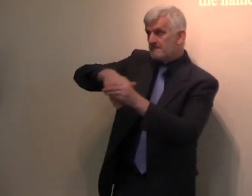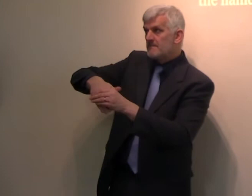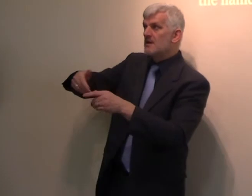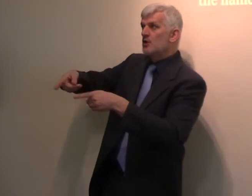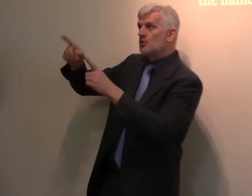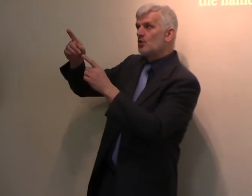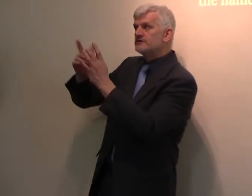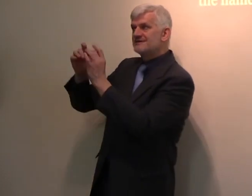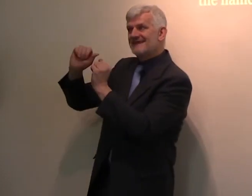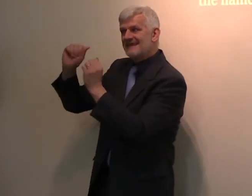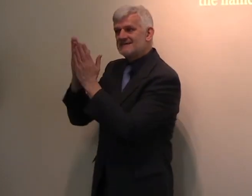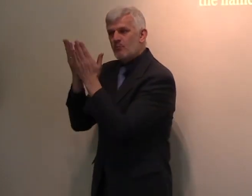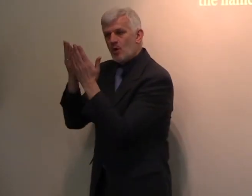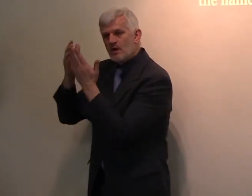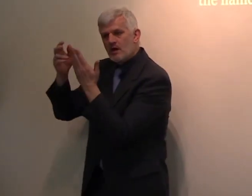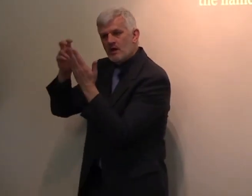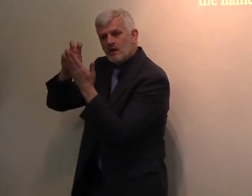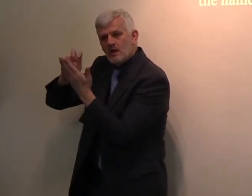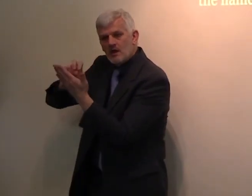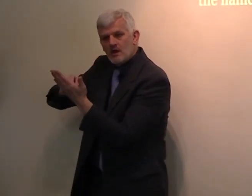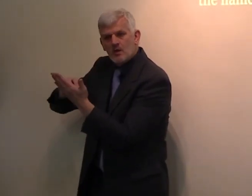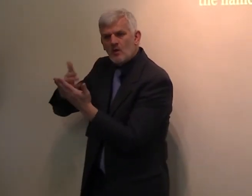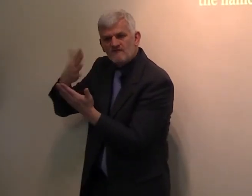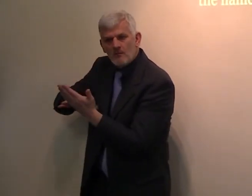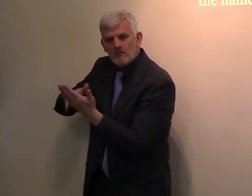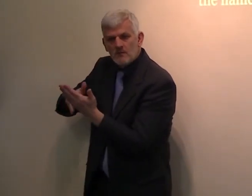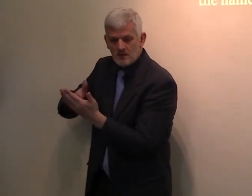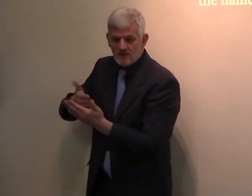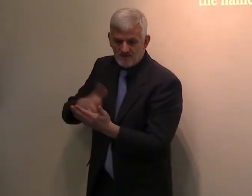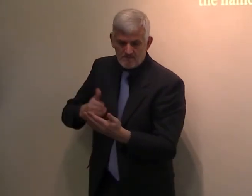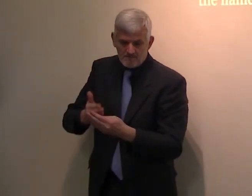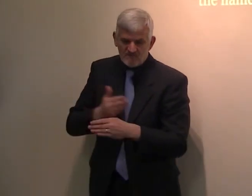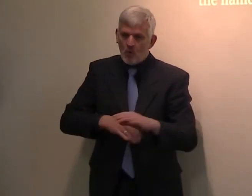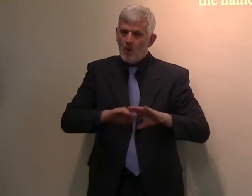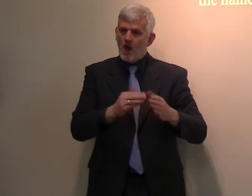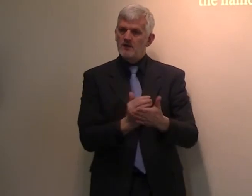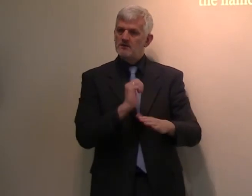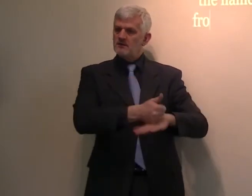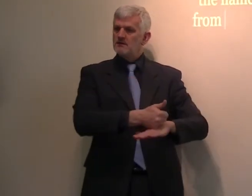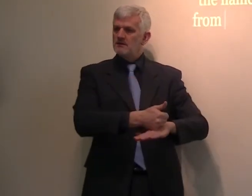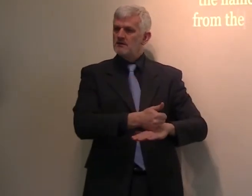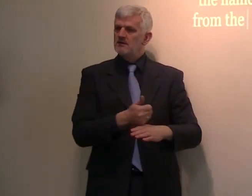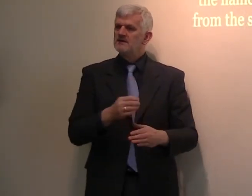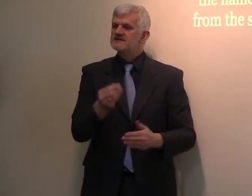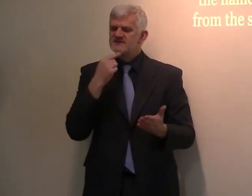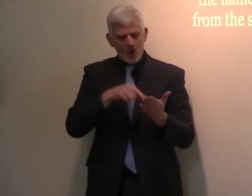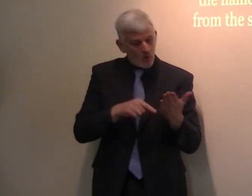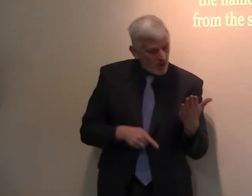the foundation of the world. And some people take this verse and they say, oh, here it is. A believer can lose his